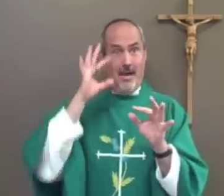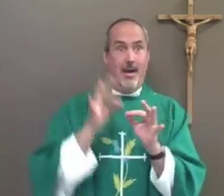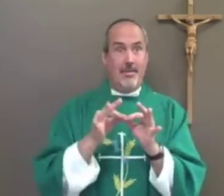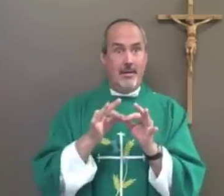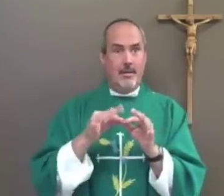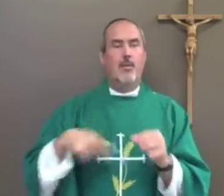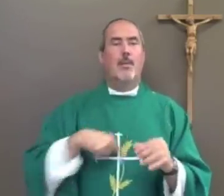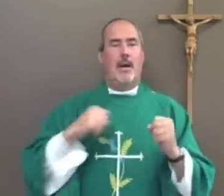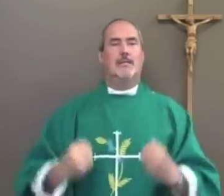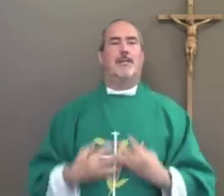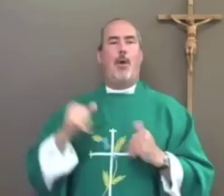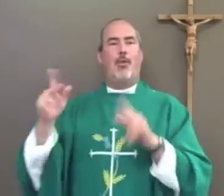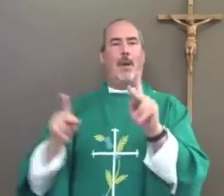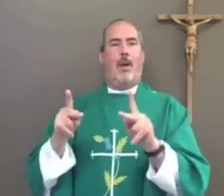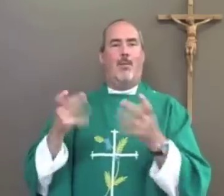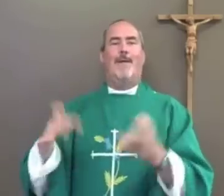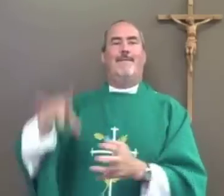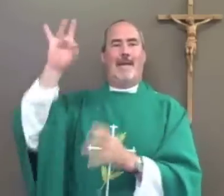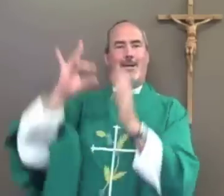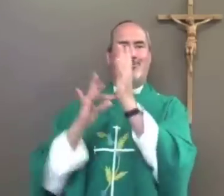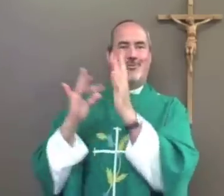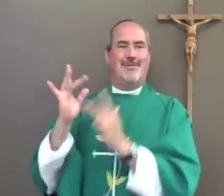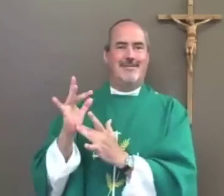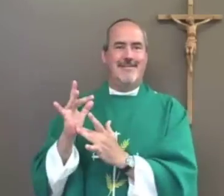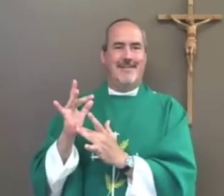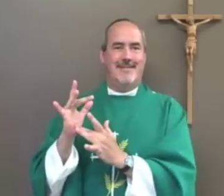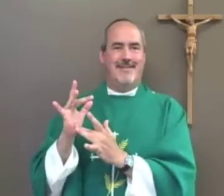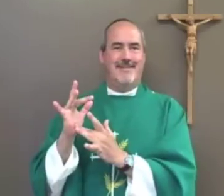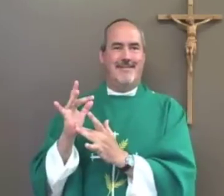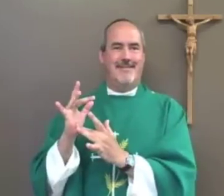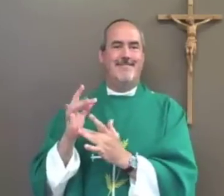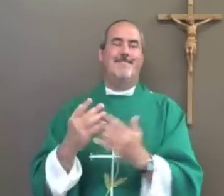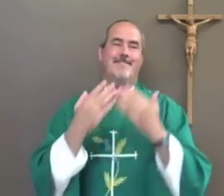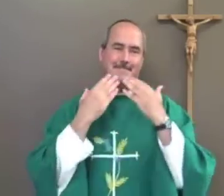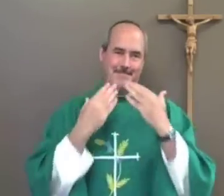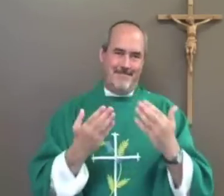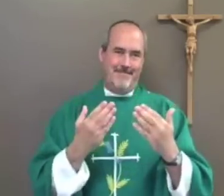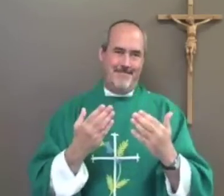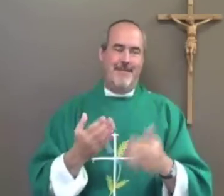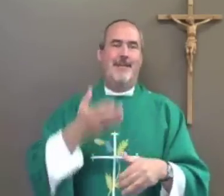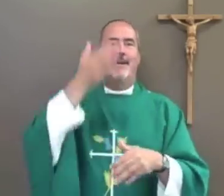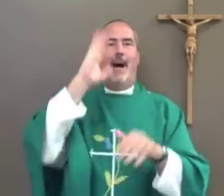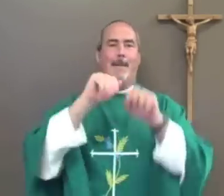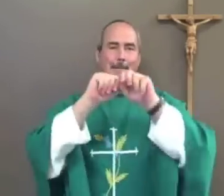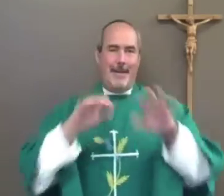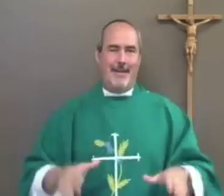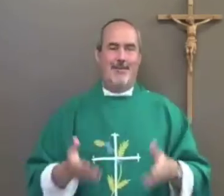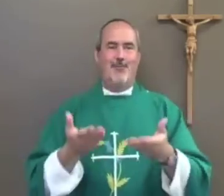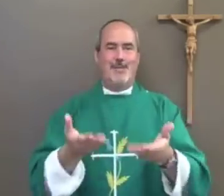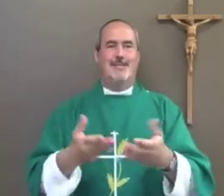with a strong and healthy faith, we can inspire others to find Jesus. Thank you, and God bless you.